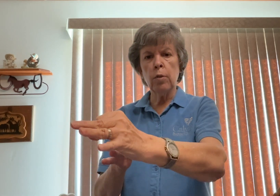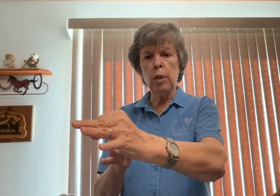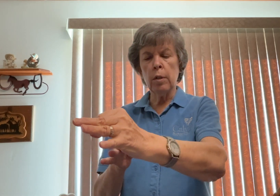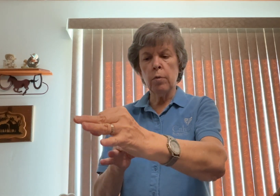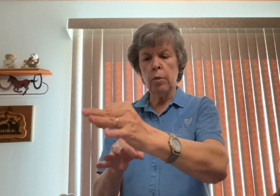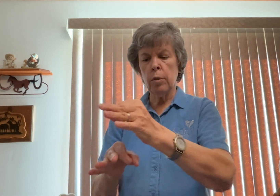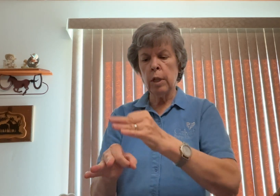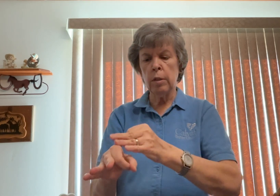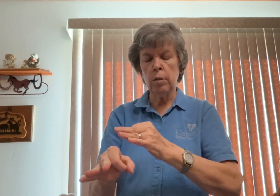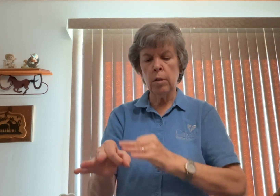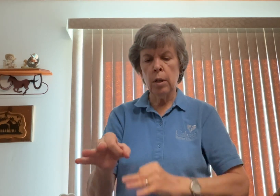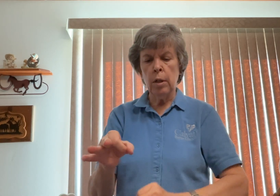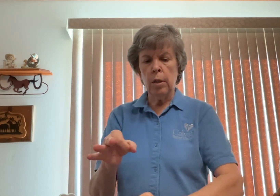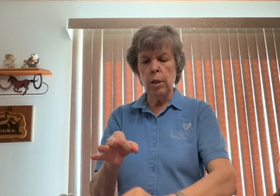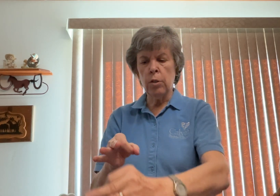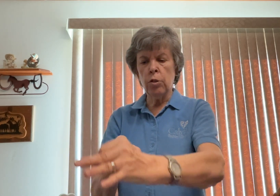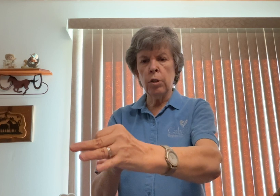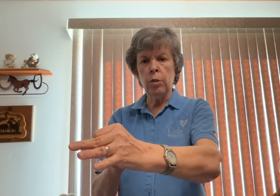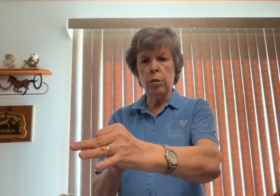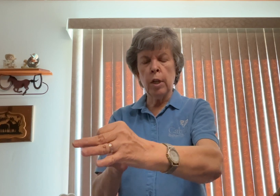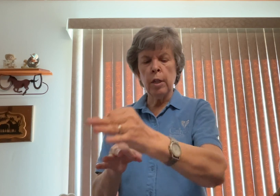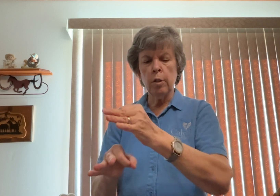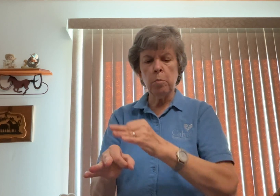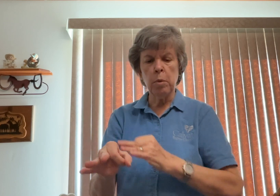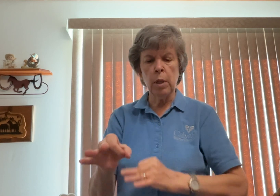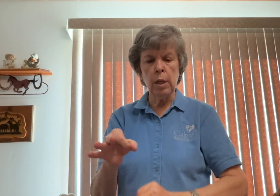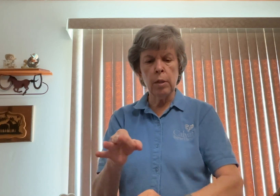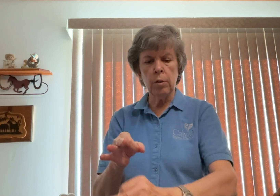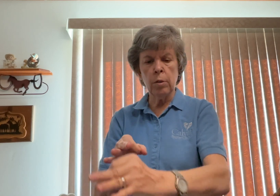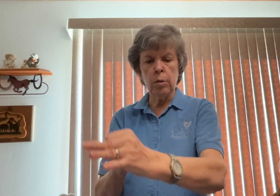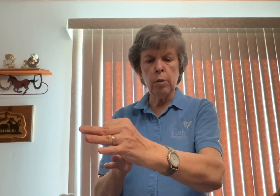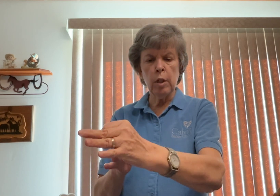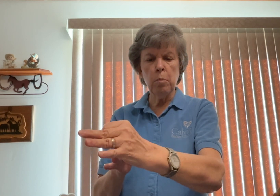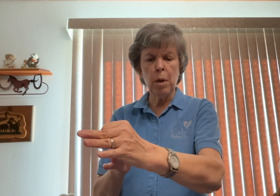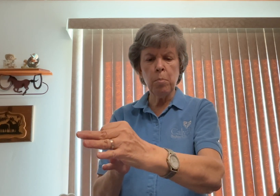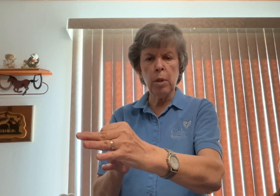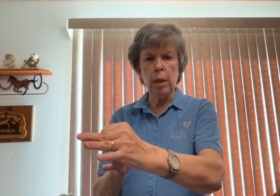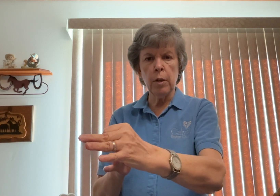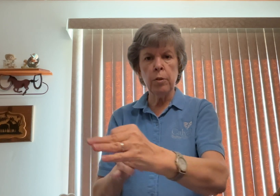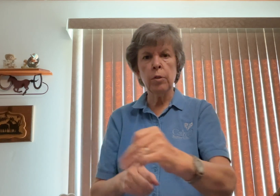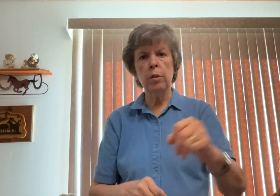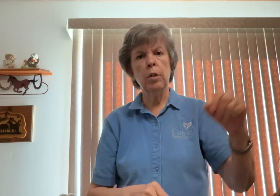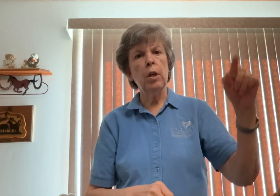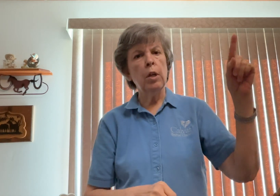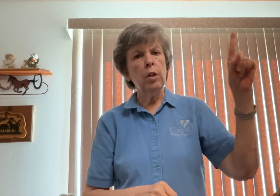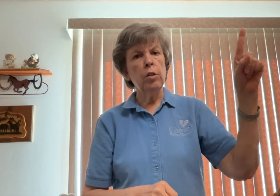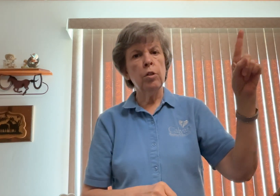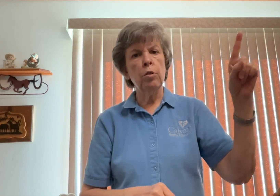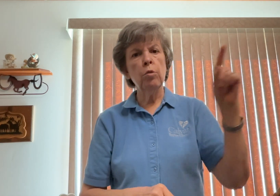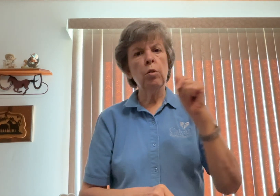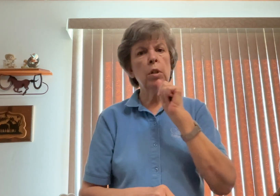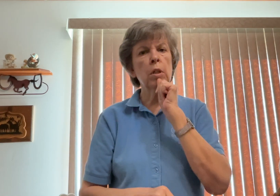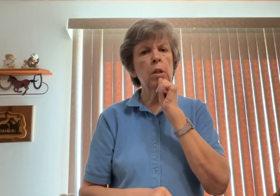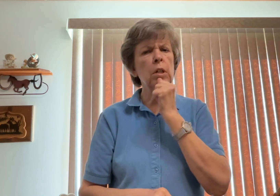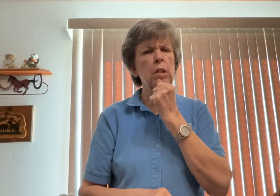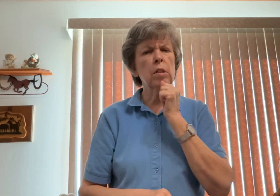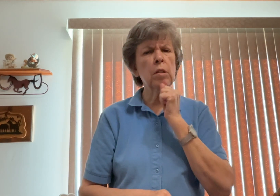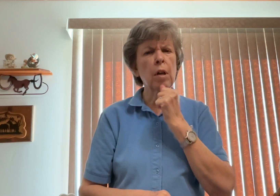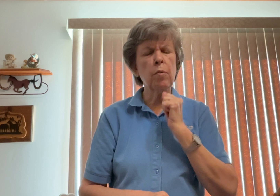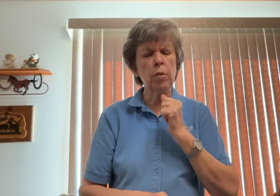of. So that's Jesus taking our place. So in my place, you suffered,